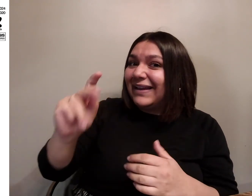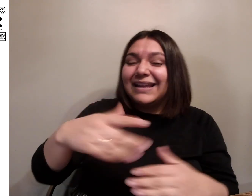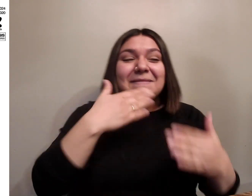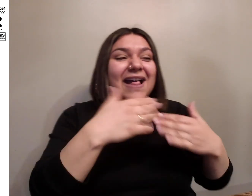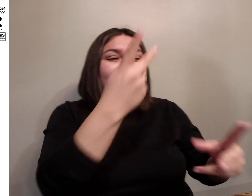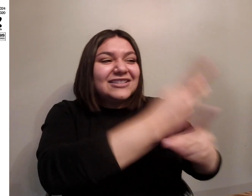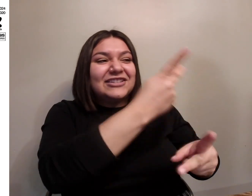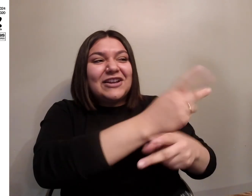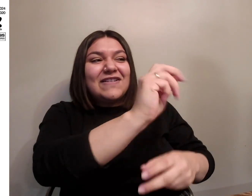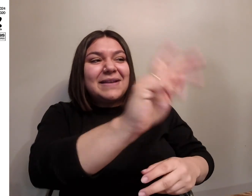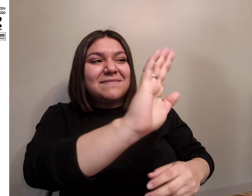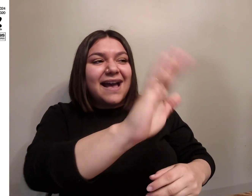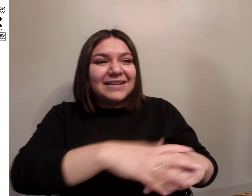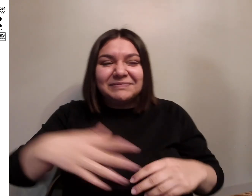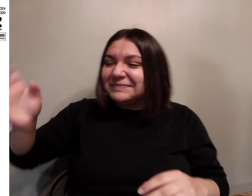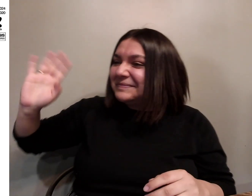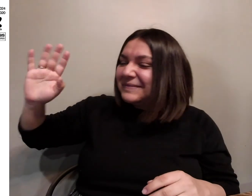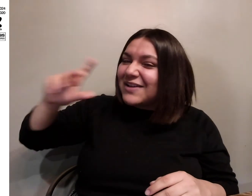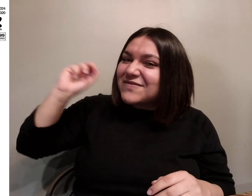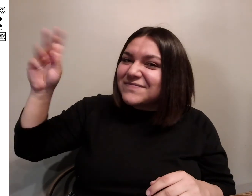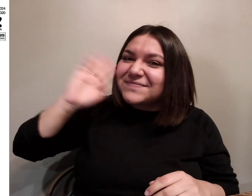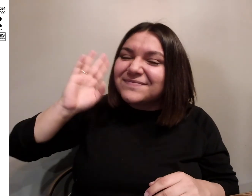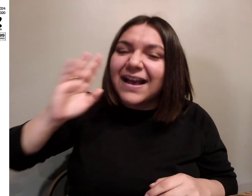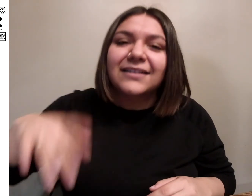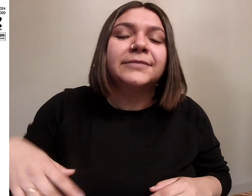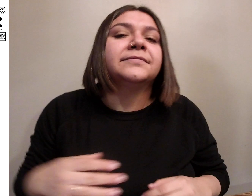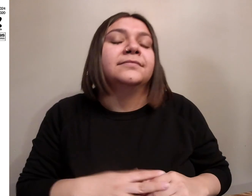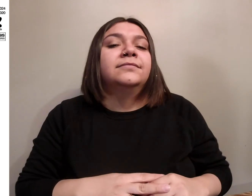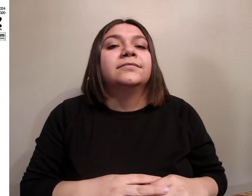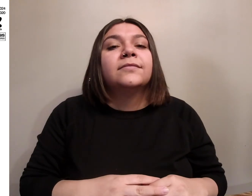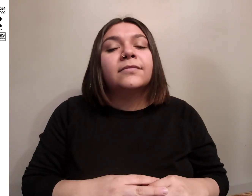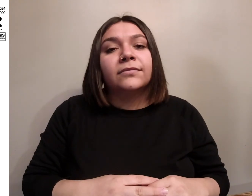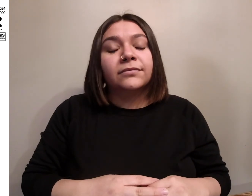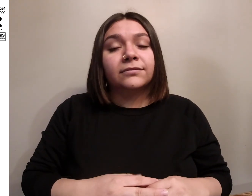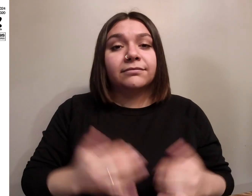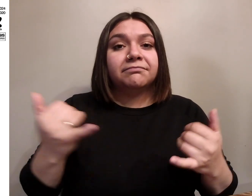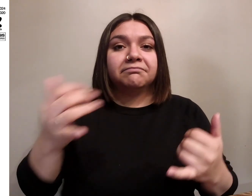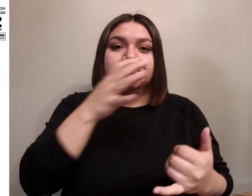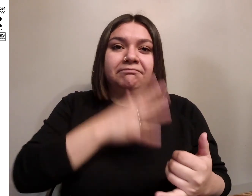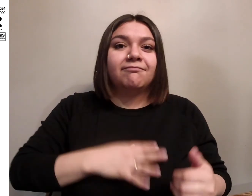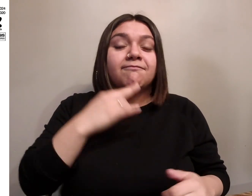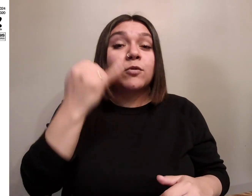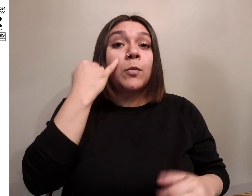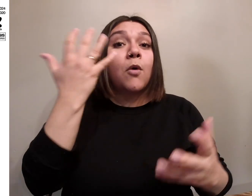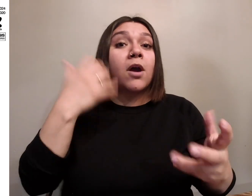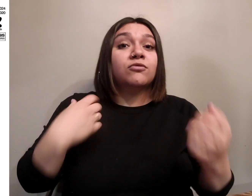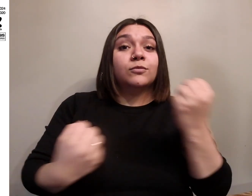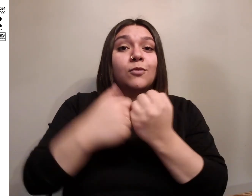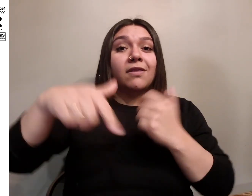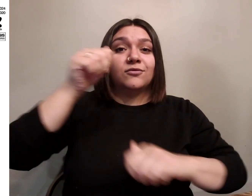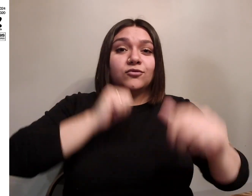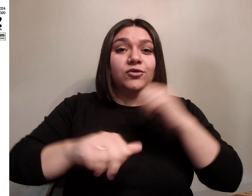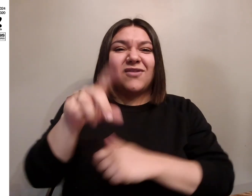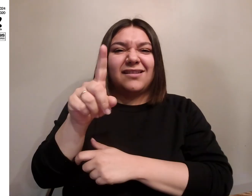very mutual. Be well. Be well. Take good care. Bye-bye. Okay. Bye-bye.